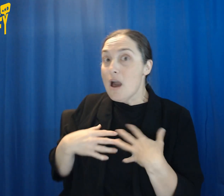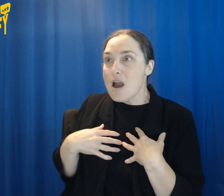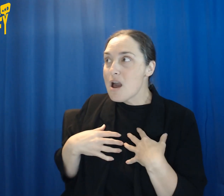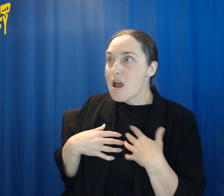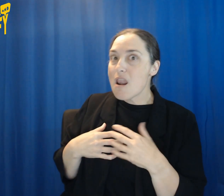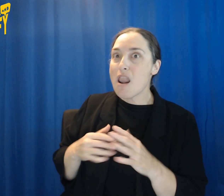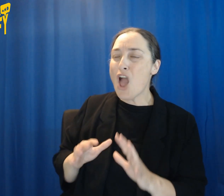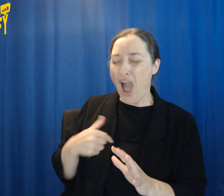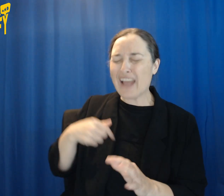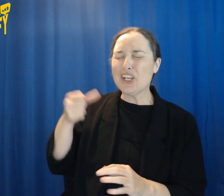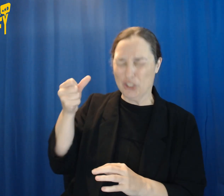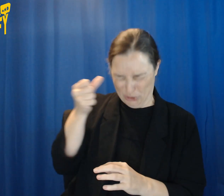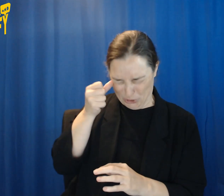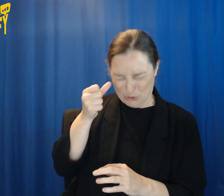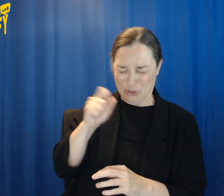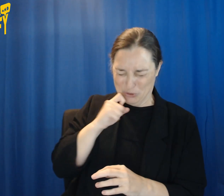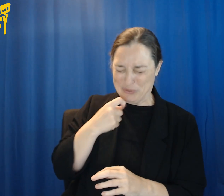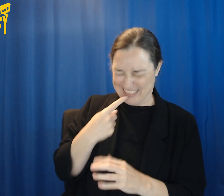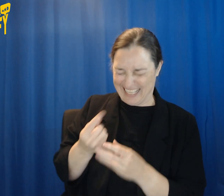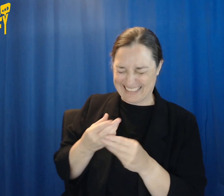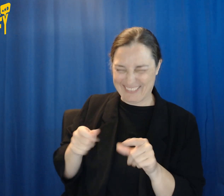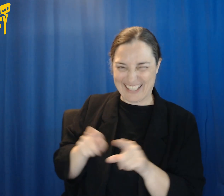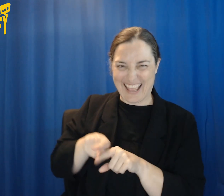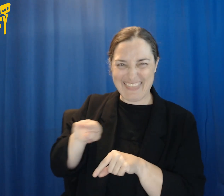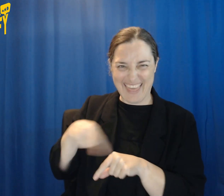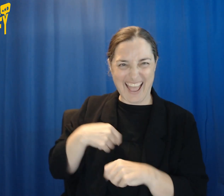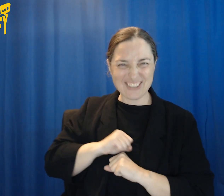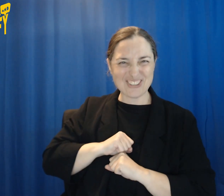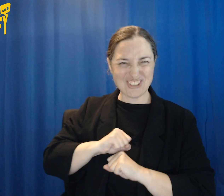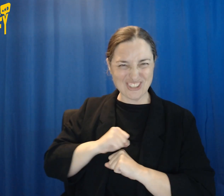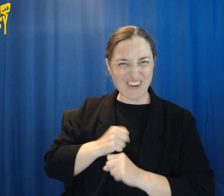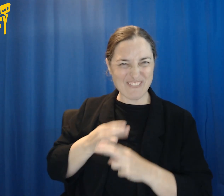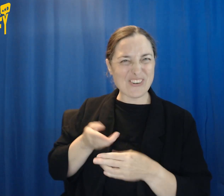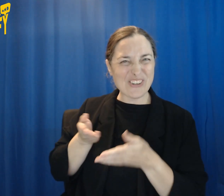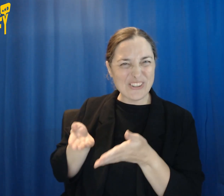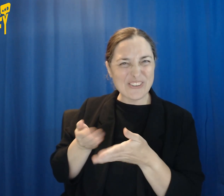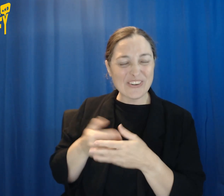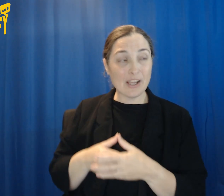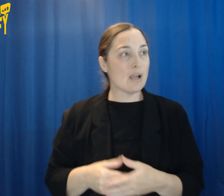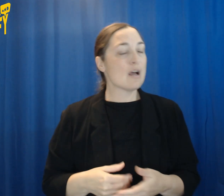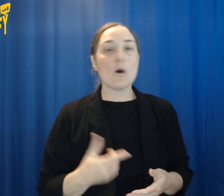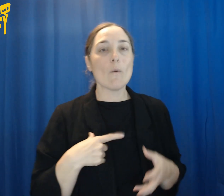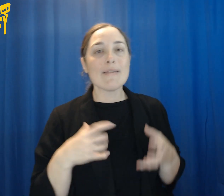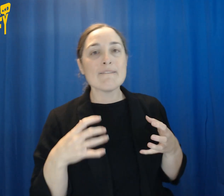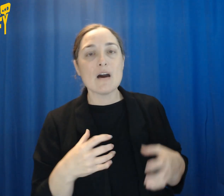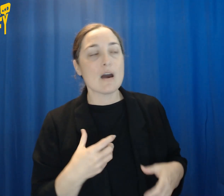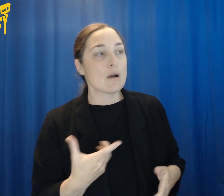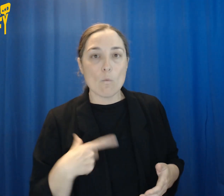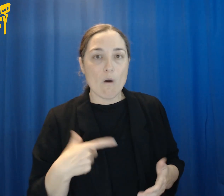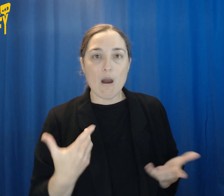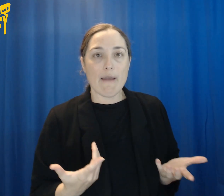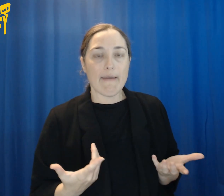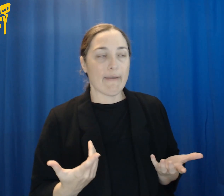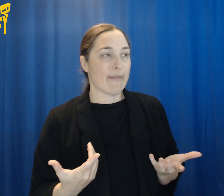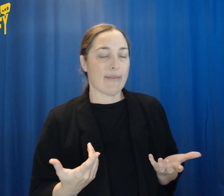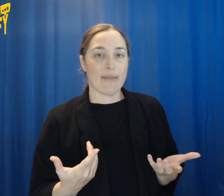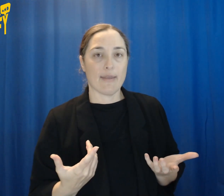was coming, but I'm still shocked for you. Why the fuck did she read it? Because it should have just been one of the